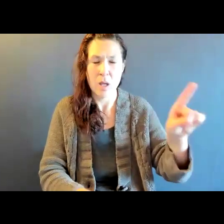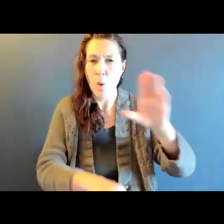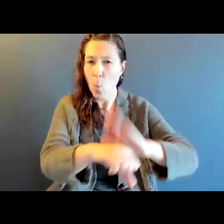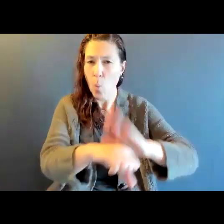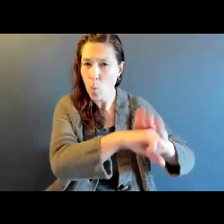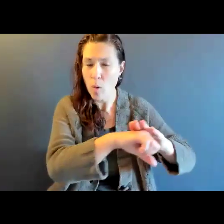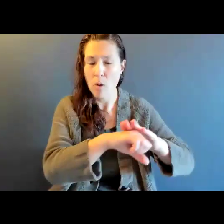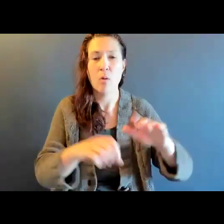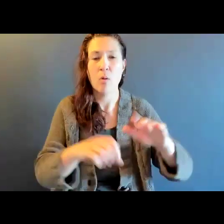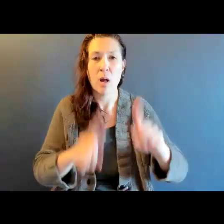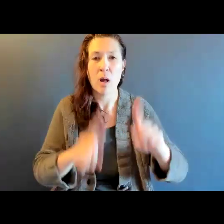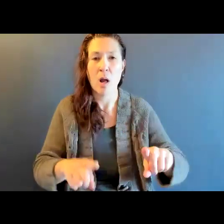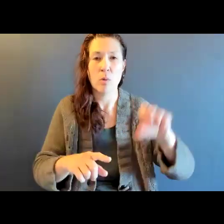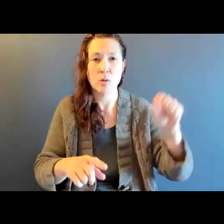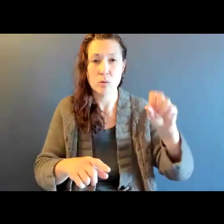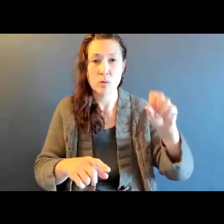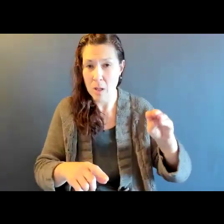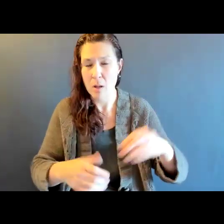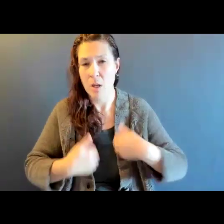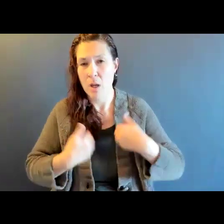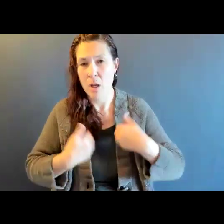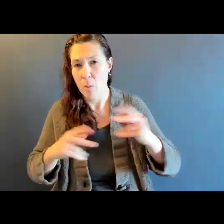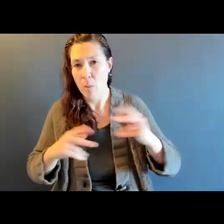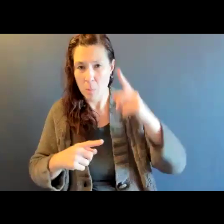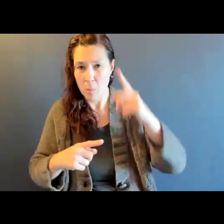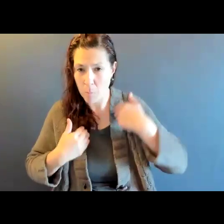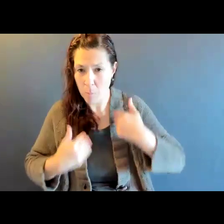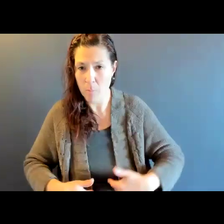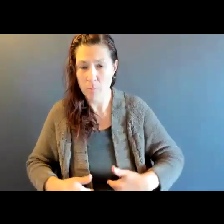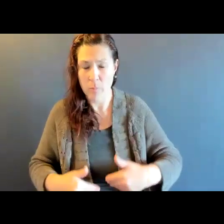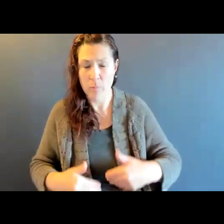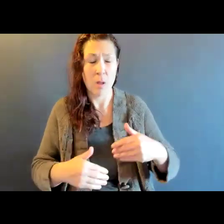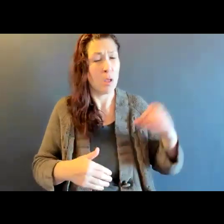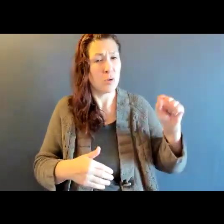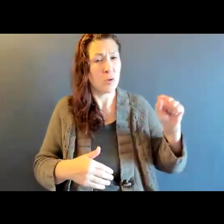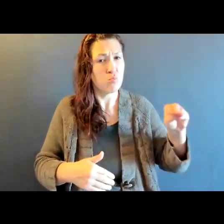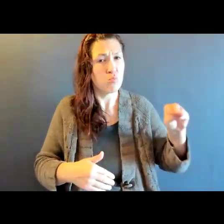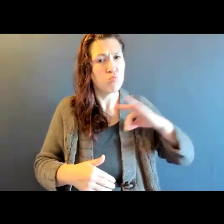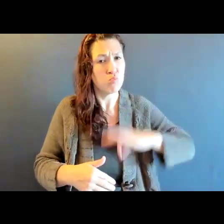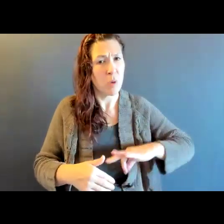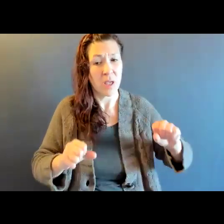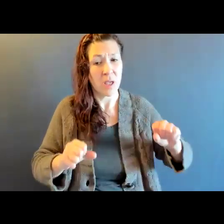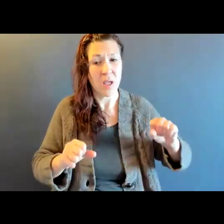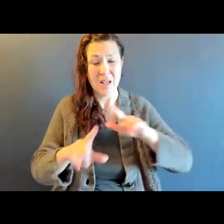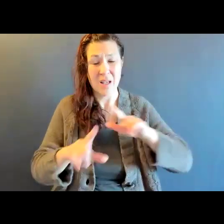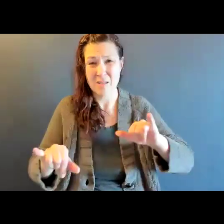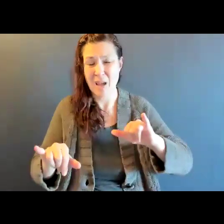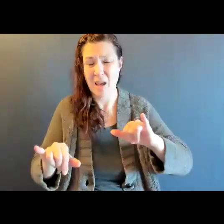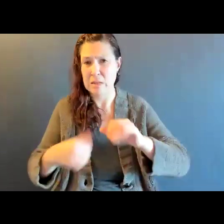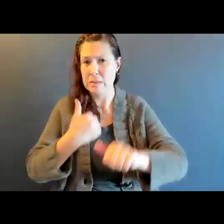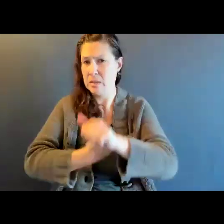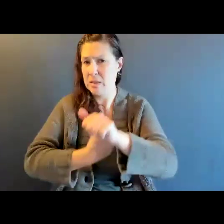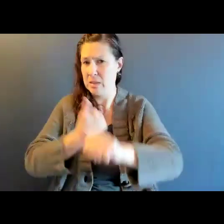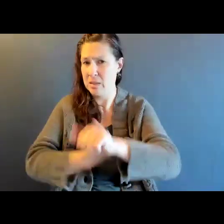health. While social media may offer some benefits, it can also be detrimental to the mental health and well-being